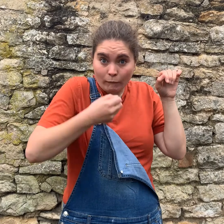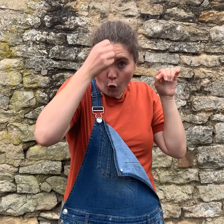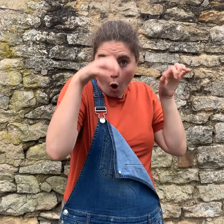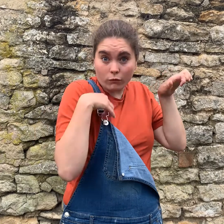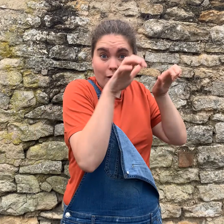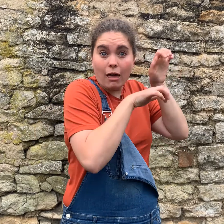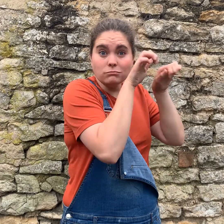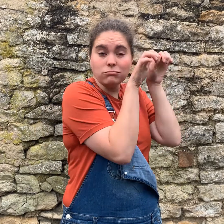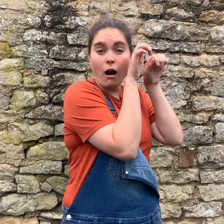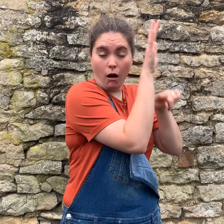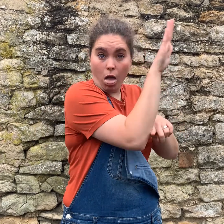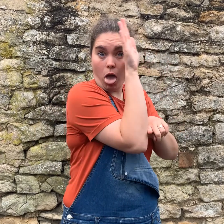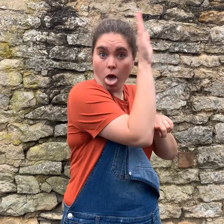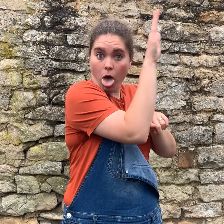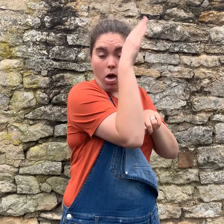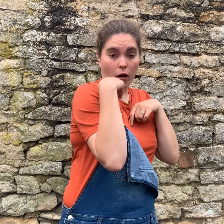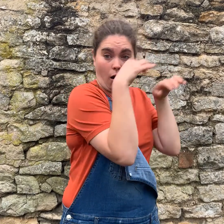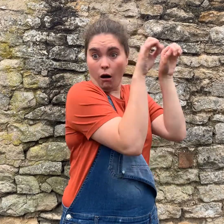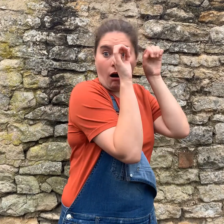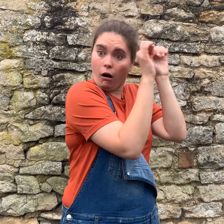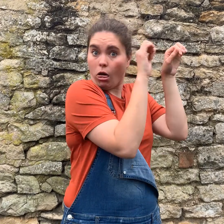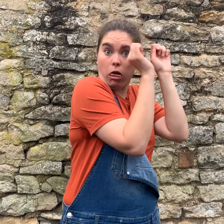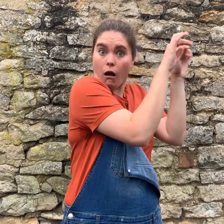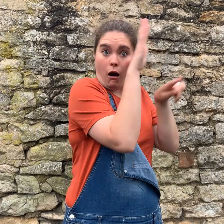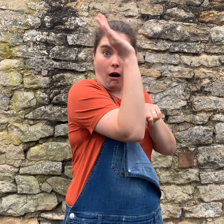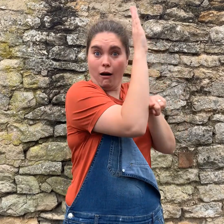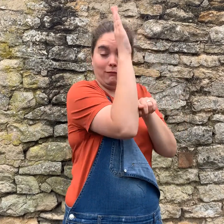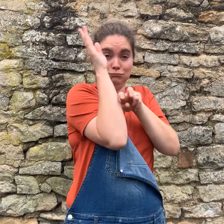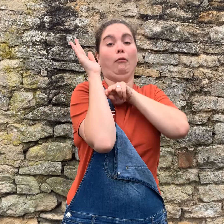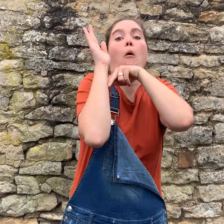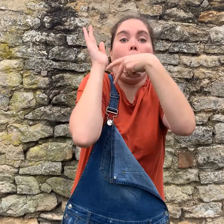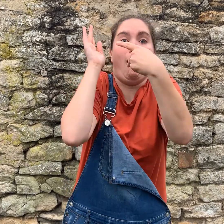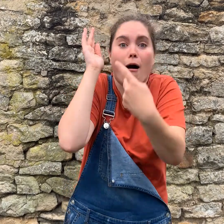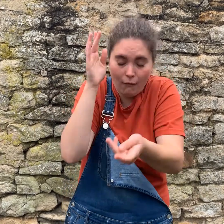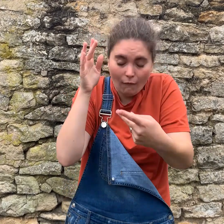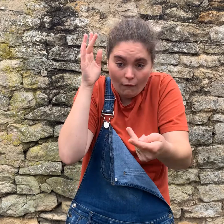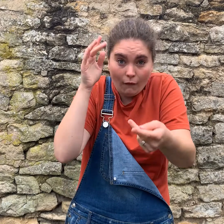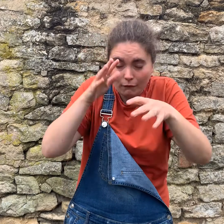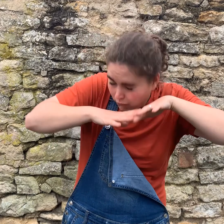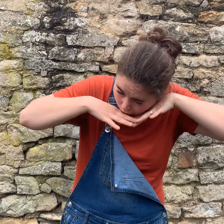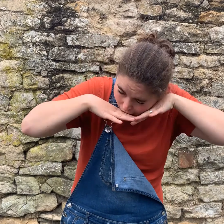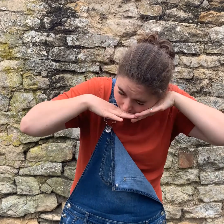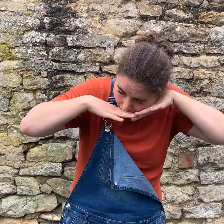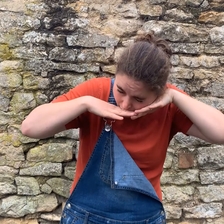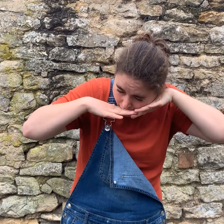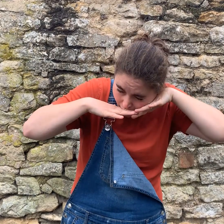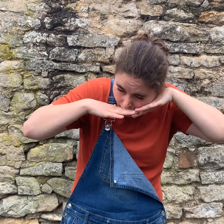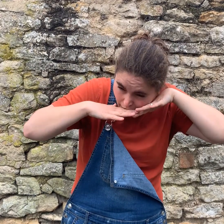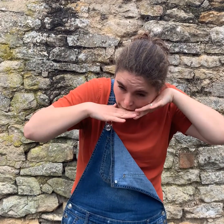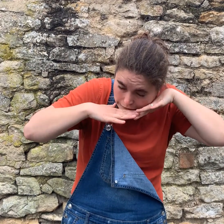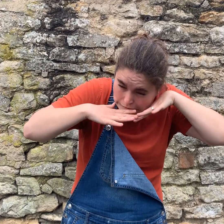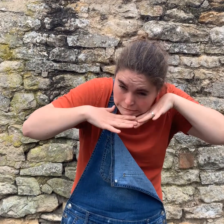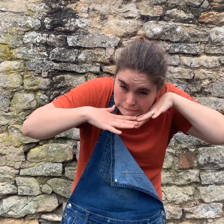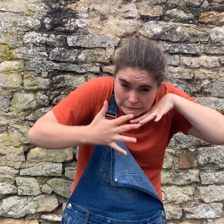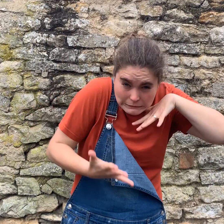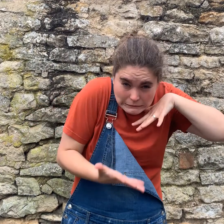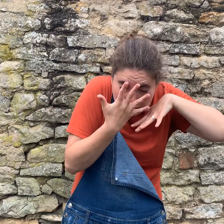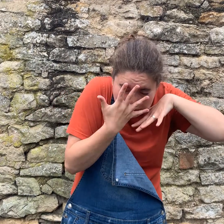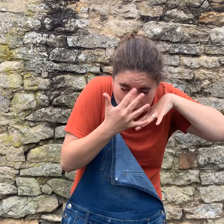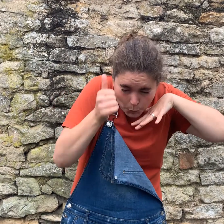so shocked I forgot I was hanging onto a ladder and wobbled and fell flat into their garden. I was